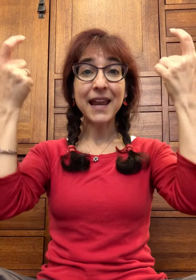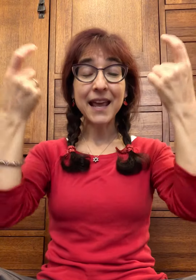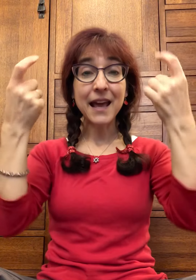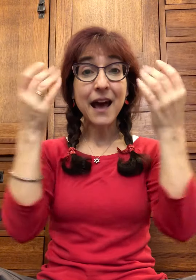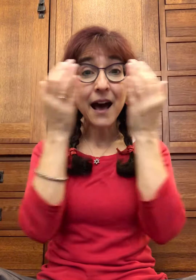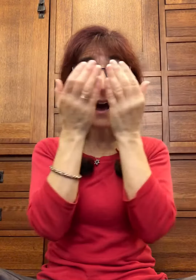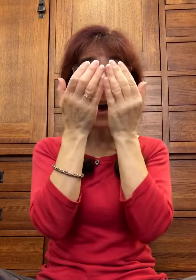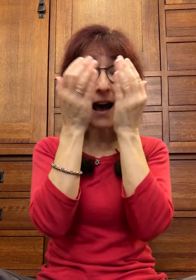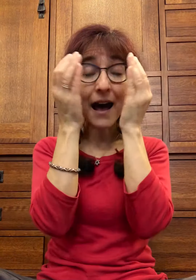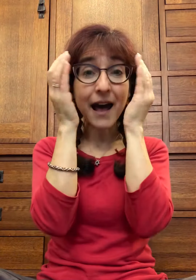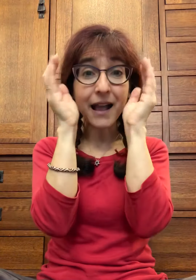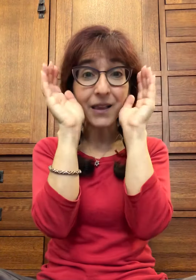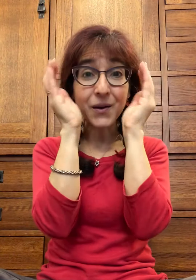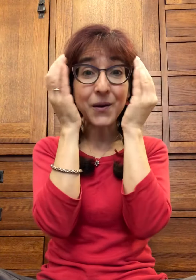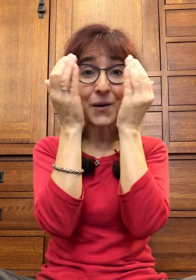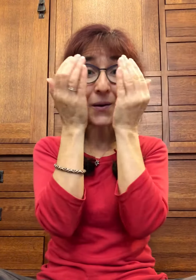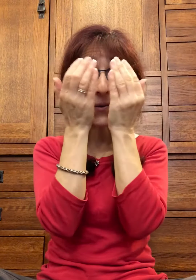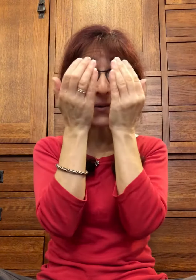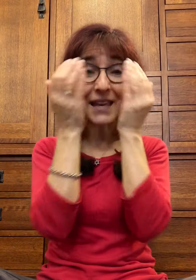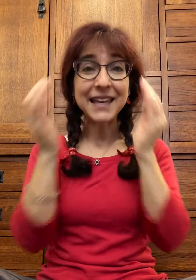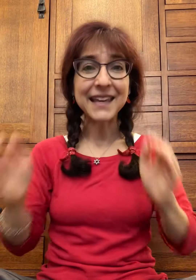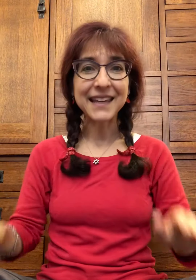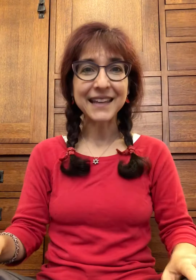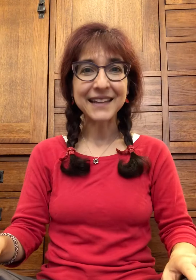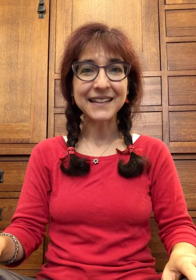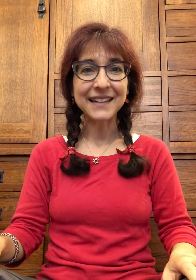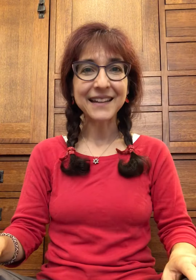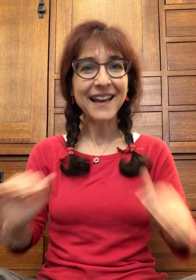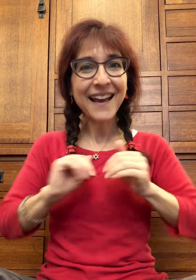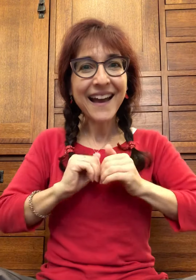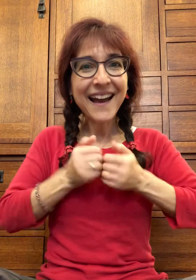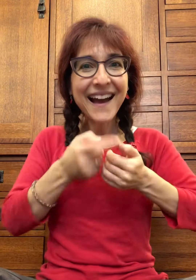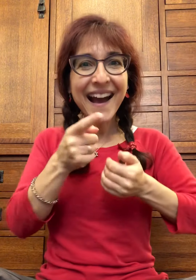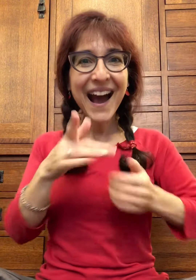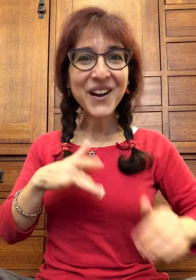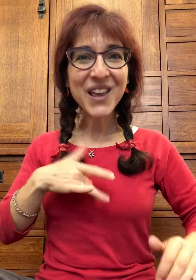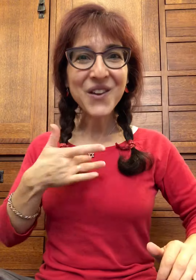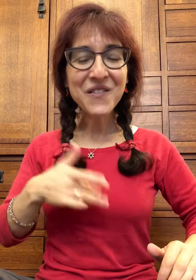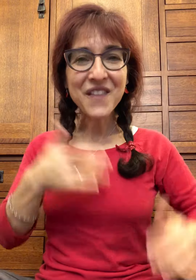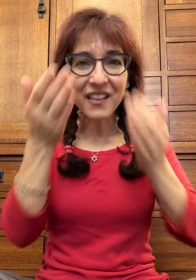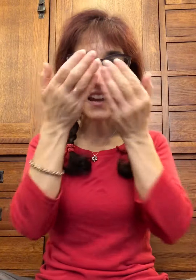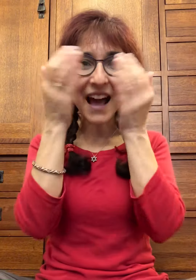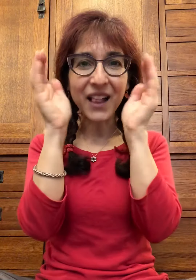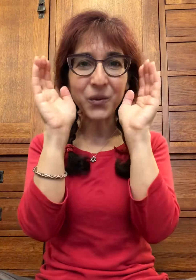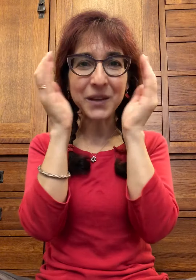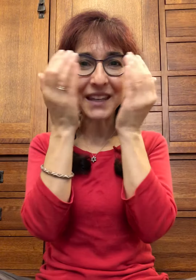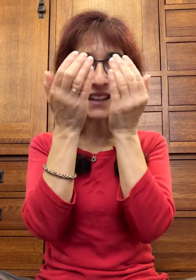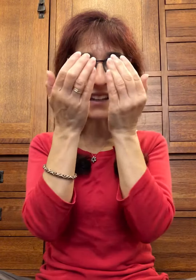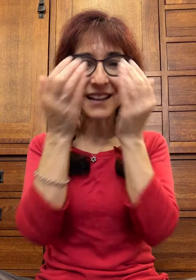celebrating Halloween. How do you feel on Halloween?